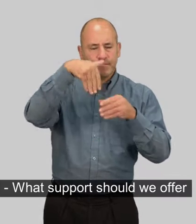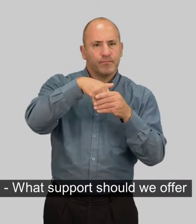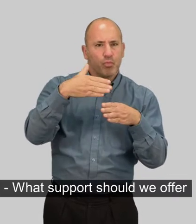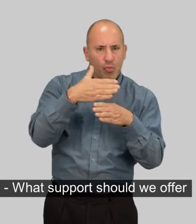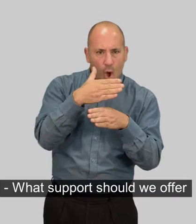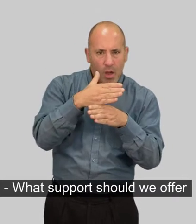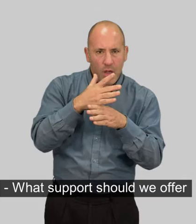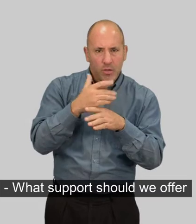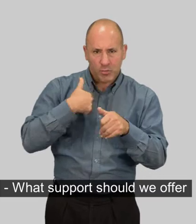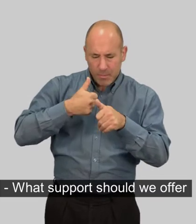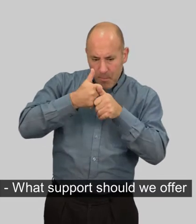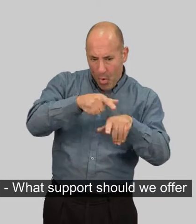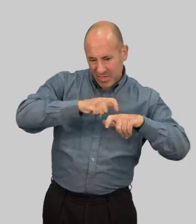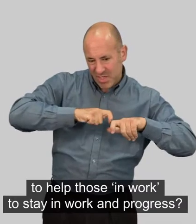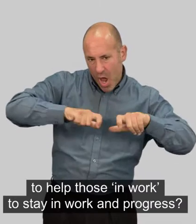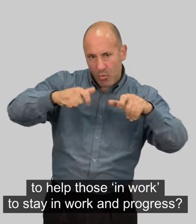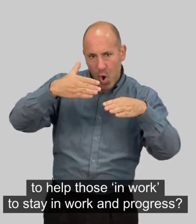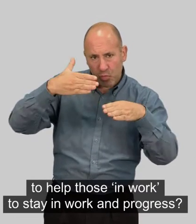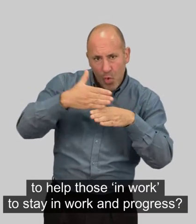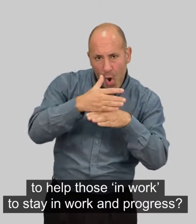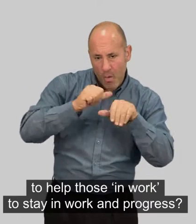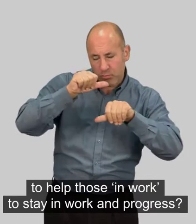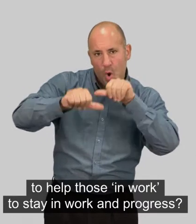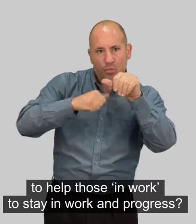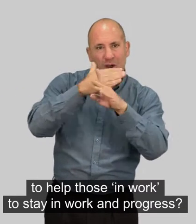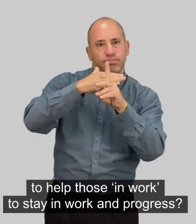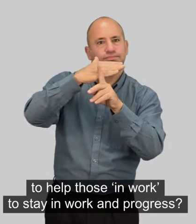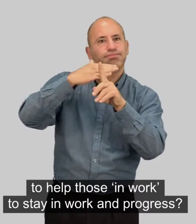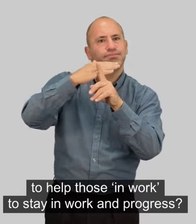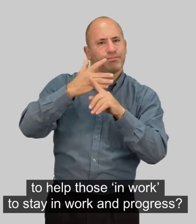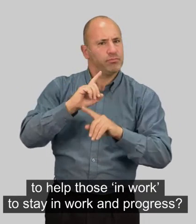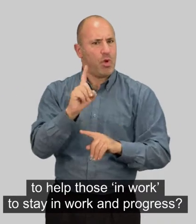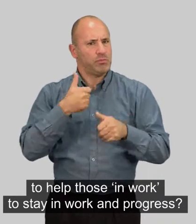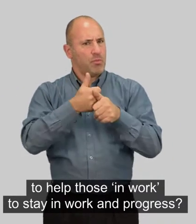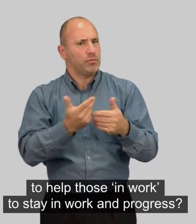What support should we offer to help those in work to stay in work and progress?